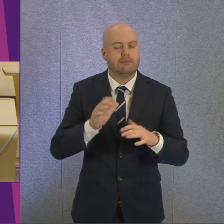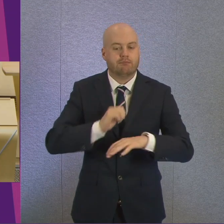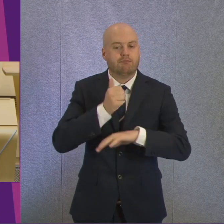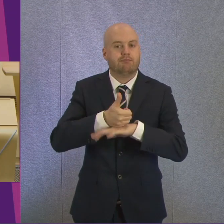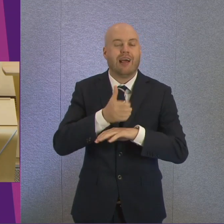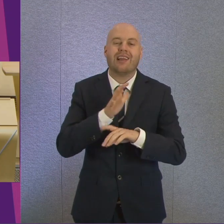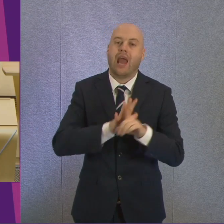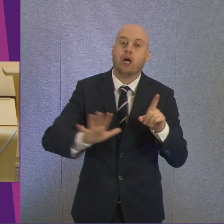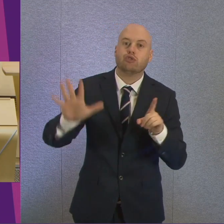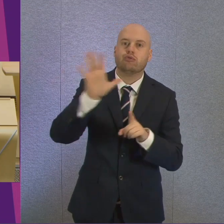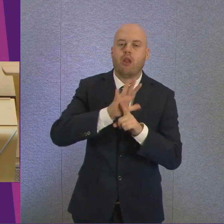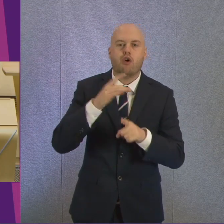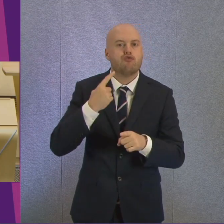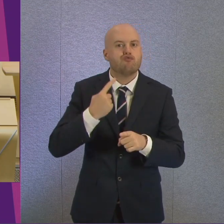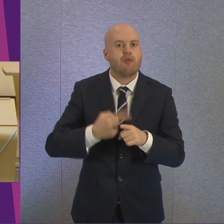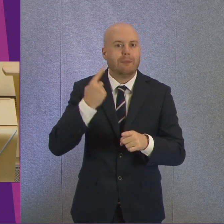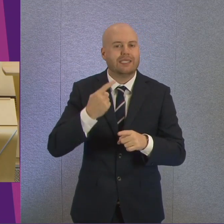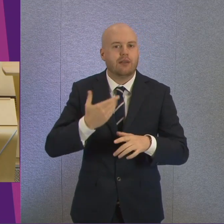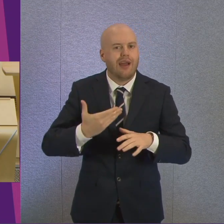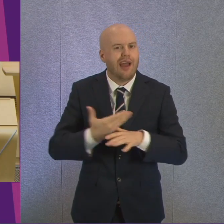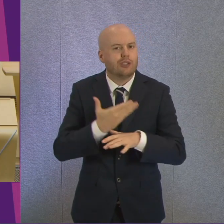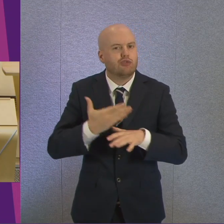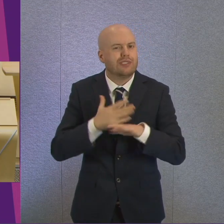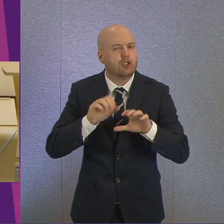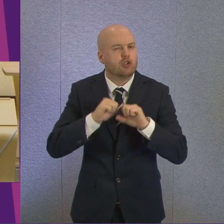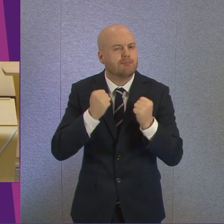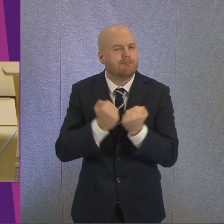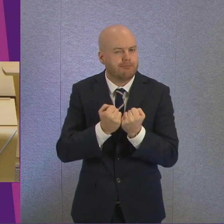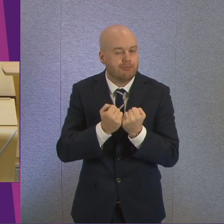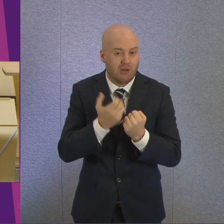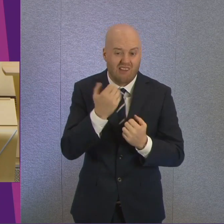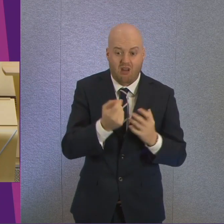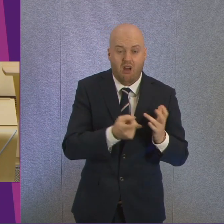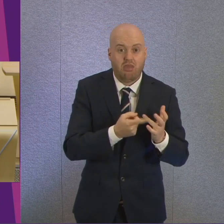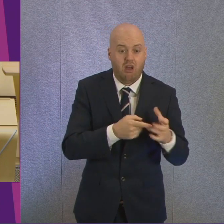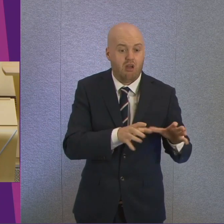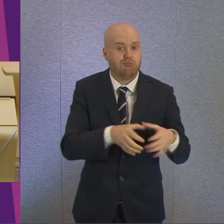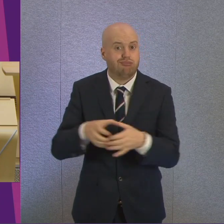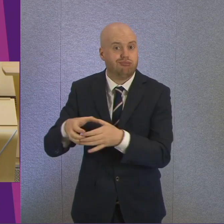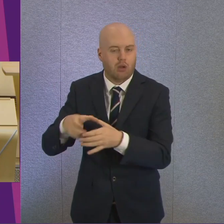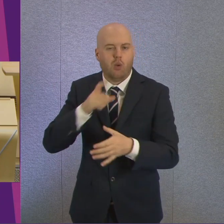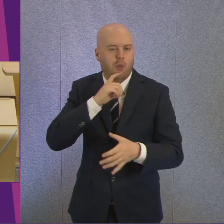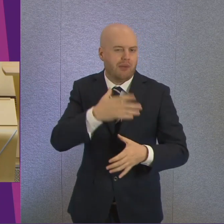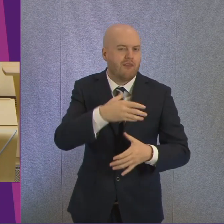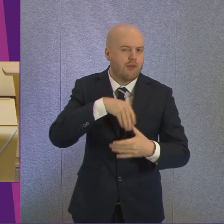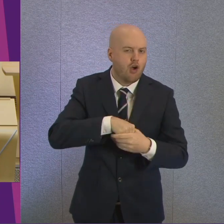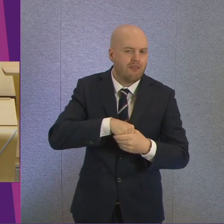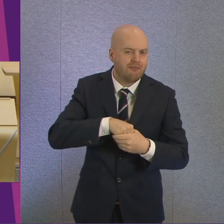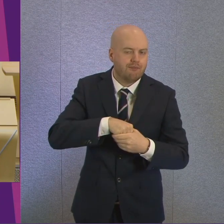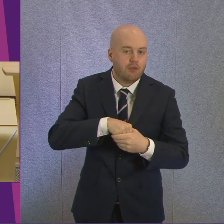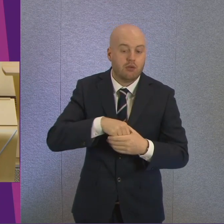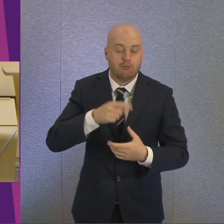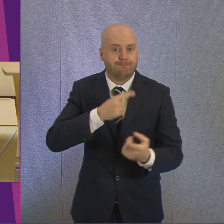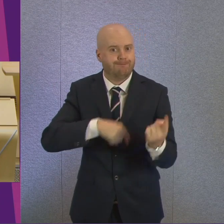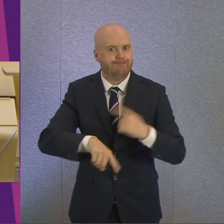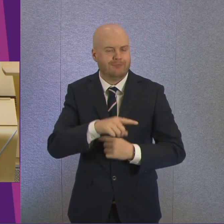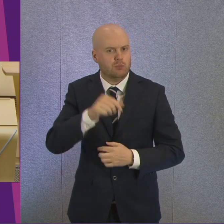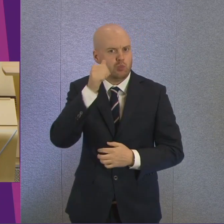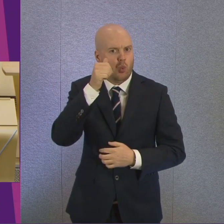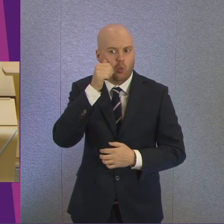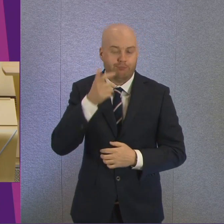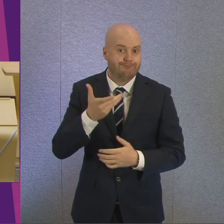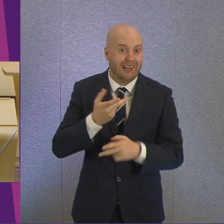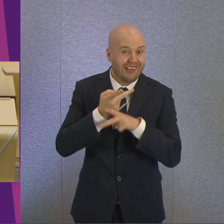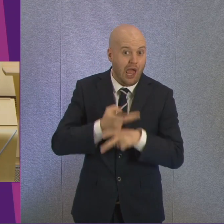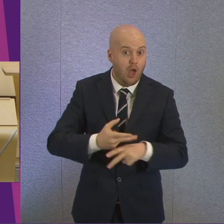group comprising the key partners with operational responsibility in this area, recognising that care homes